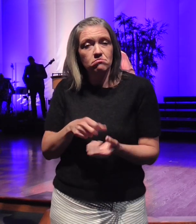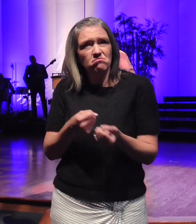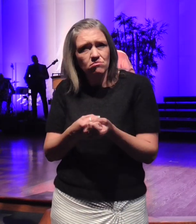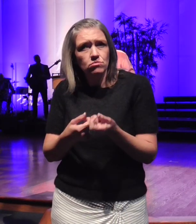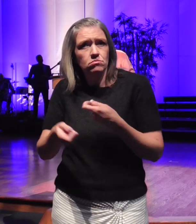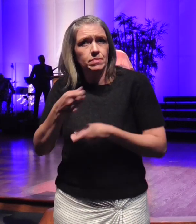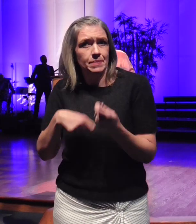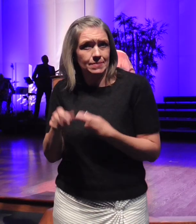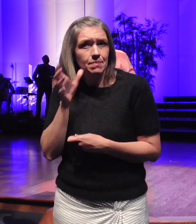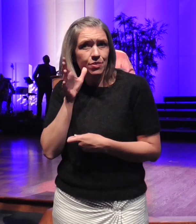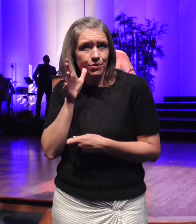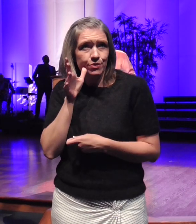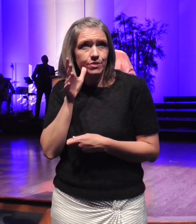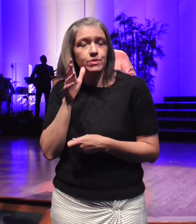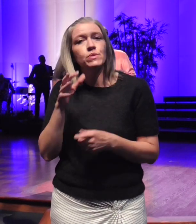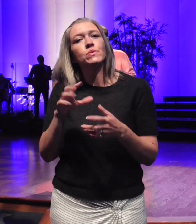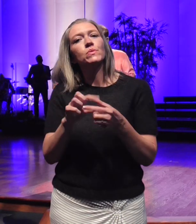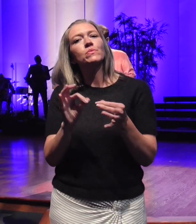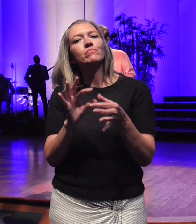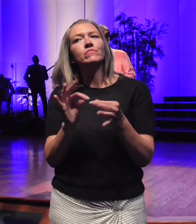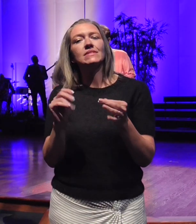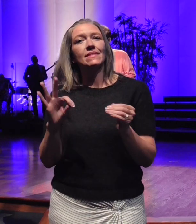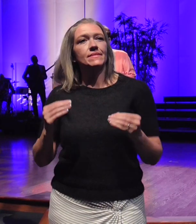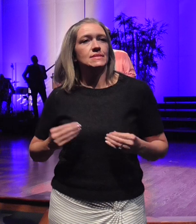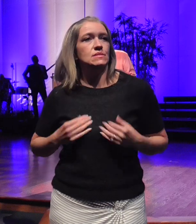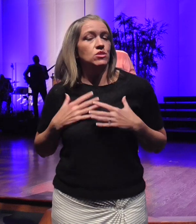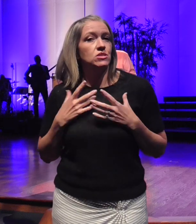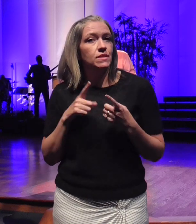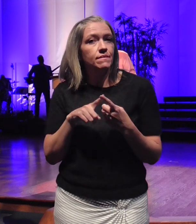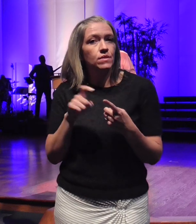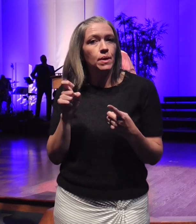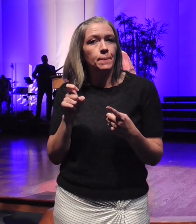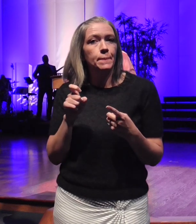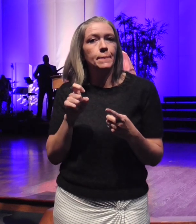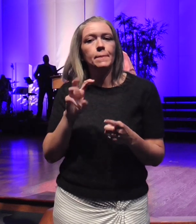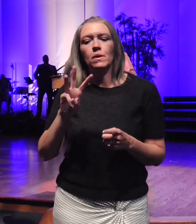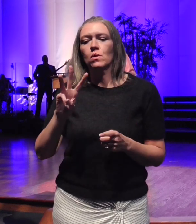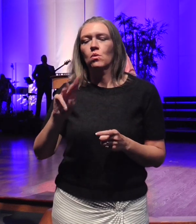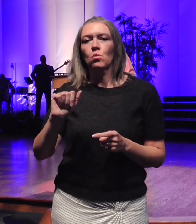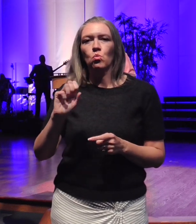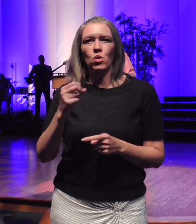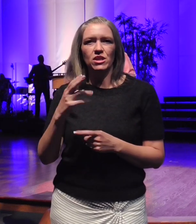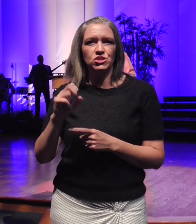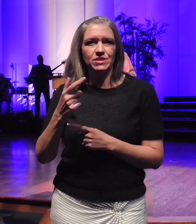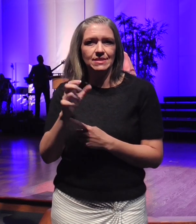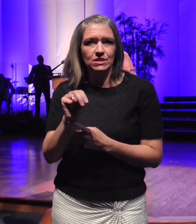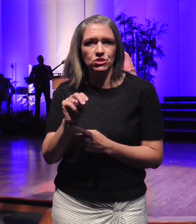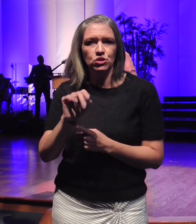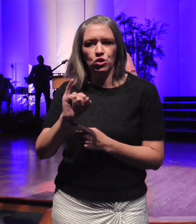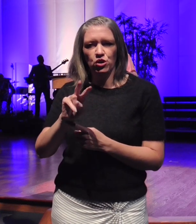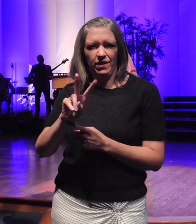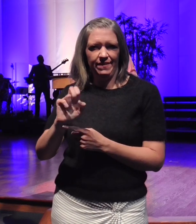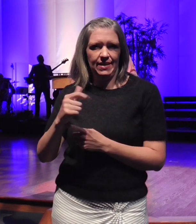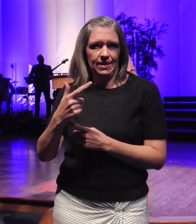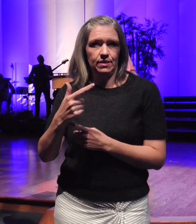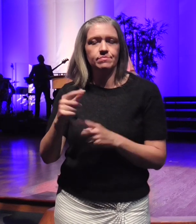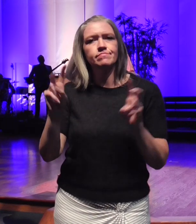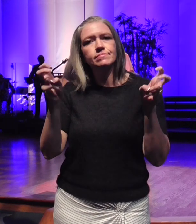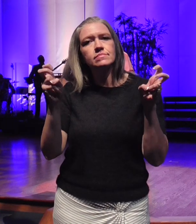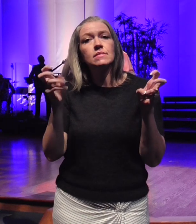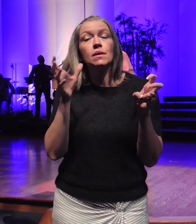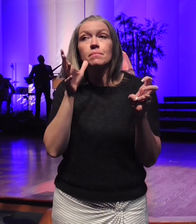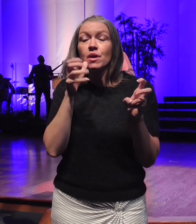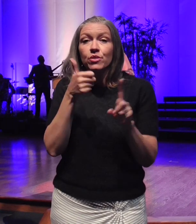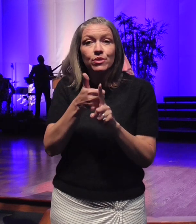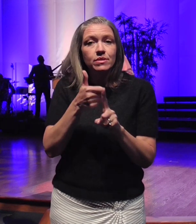mother, our words of inspiration from Washington Irving. A mother is the